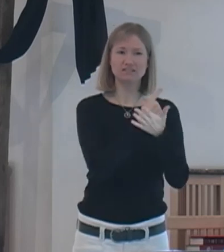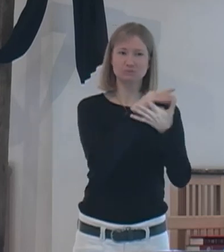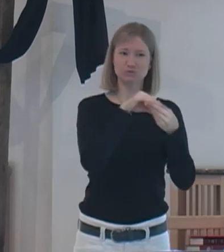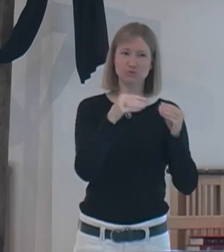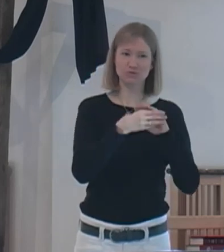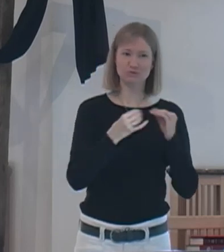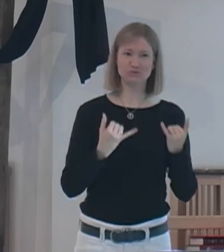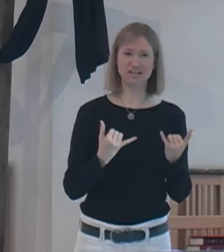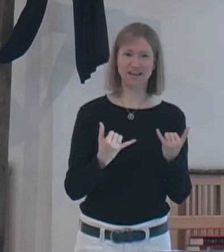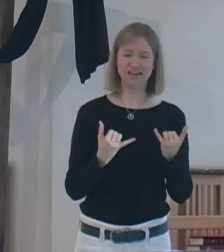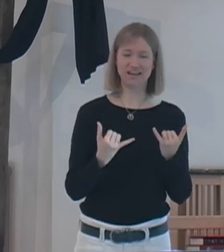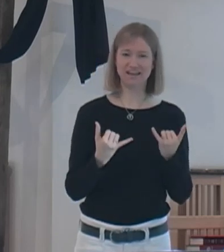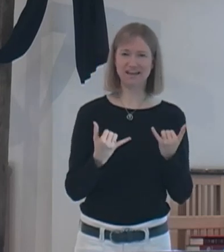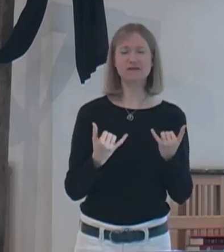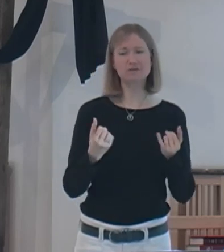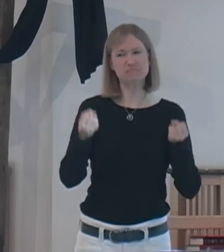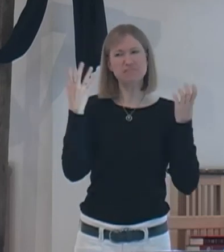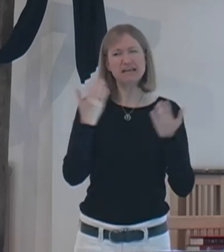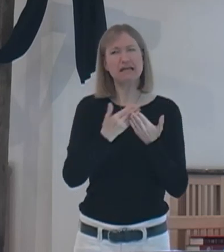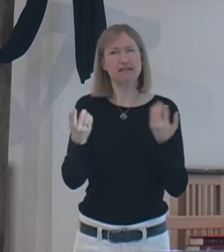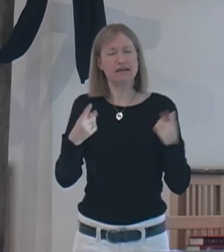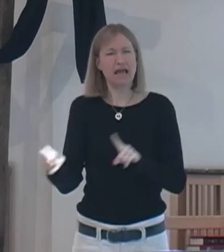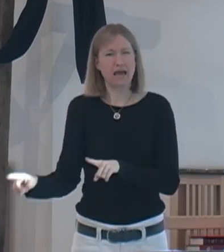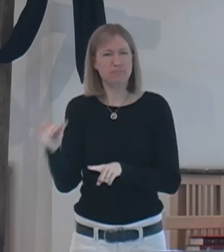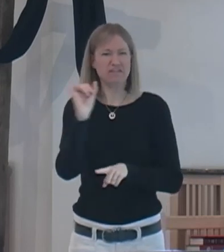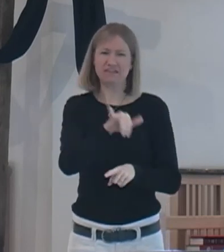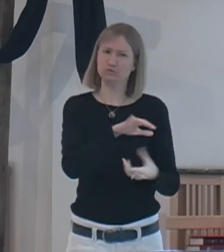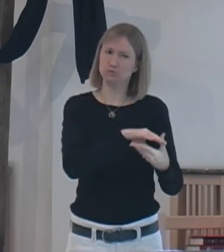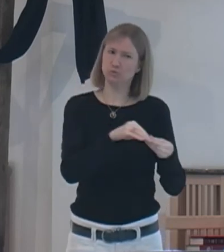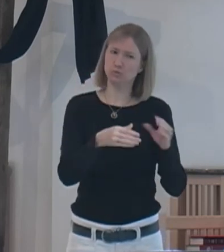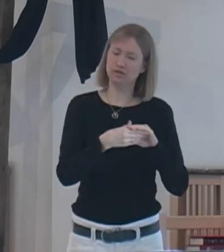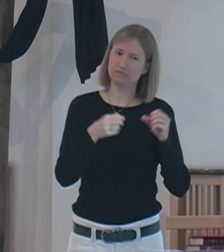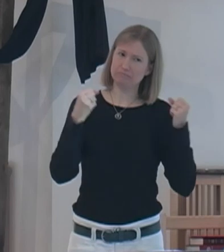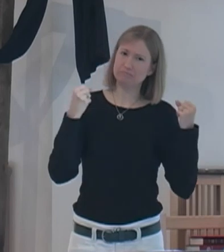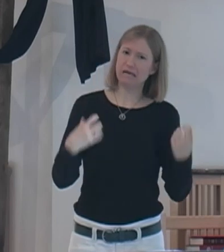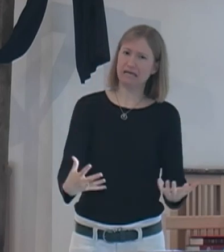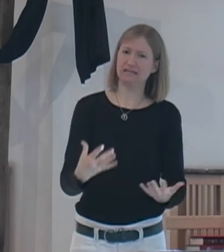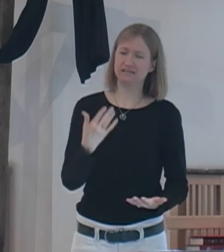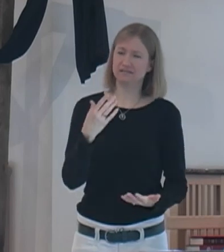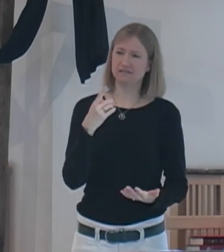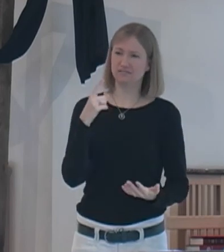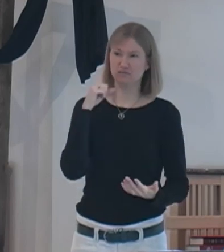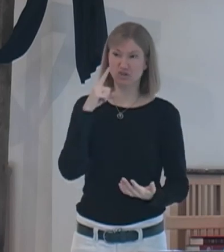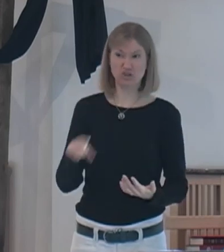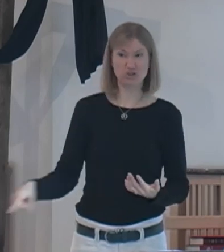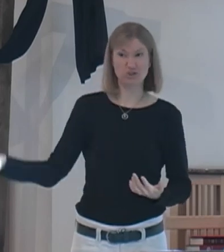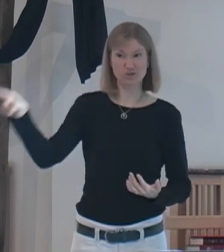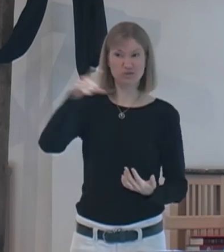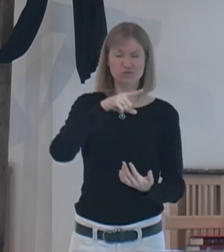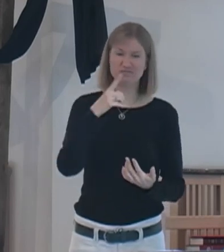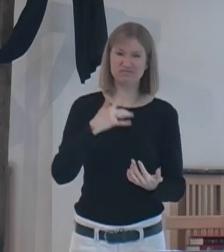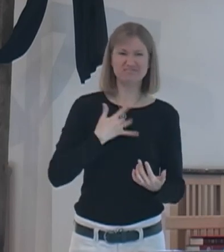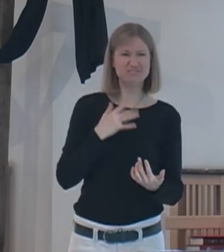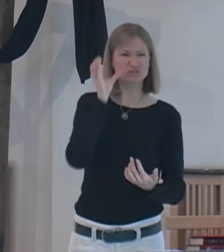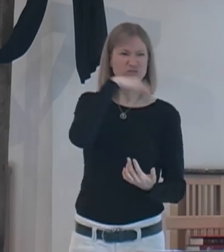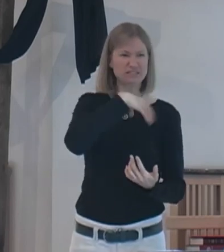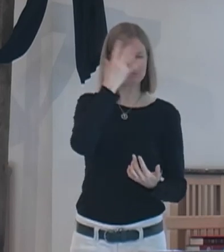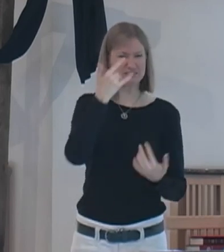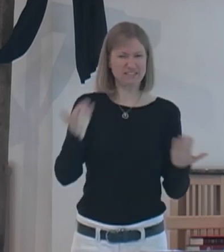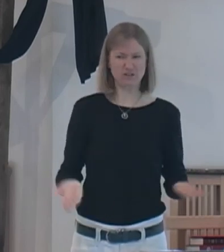I mean, there's a lot of things going on in that story that are probably strange to 21st century Americans. First of